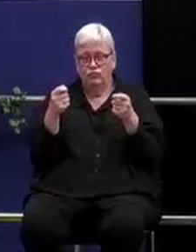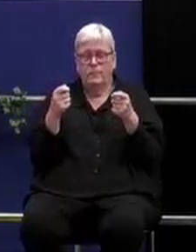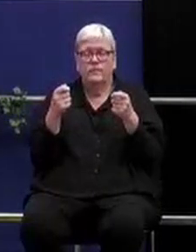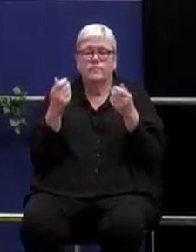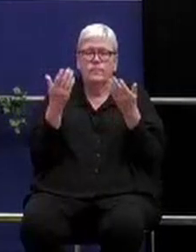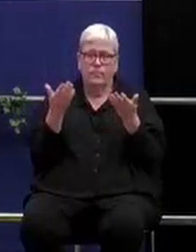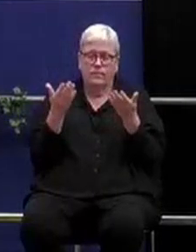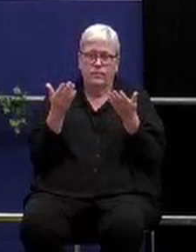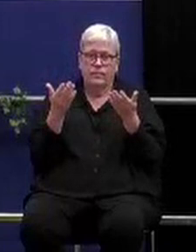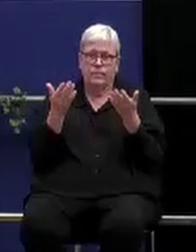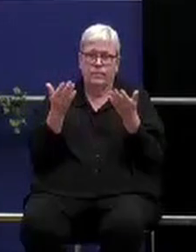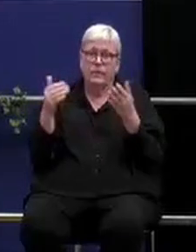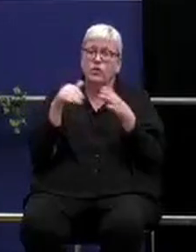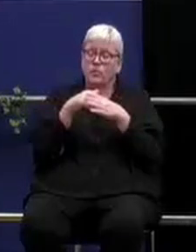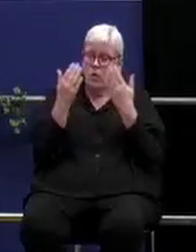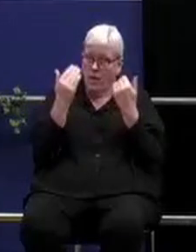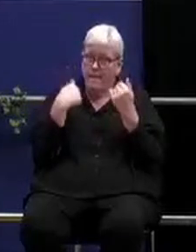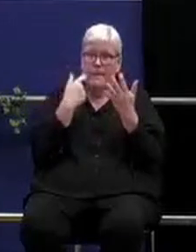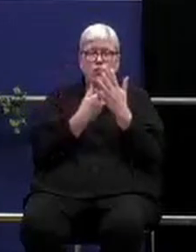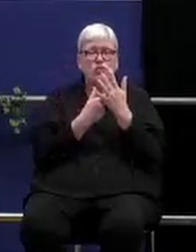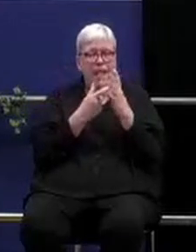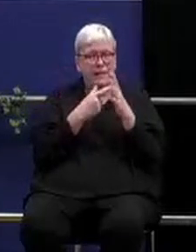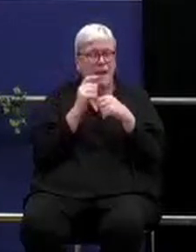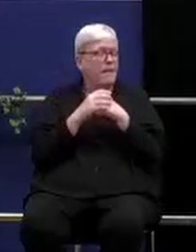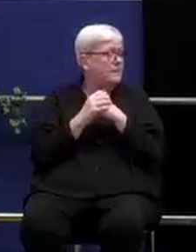So please join me in welcoming Rachelle Atalla.